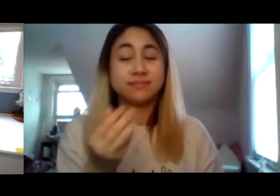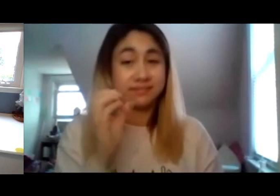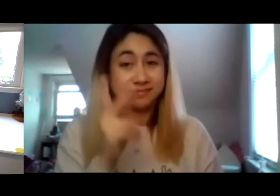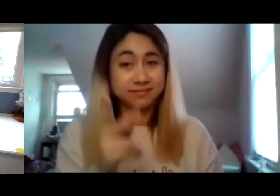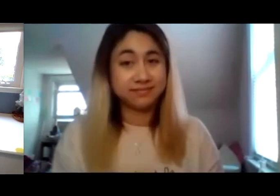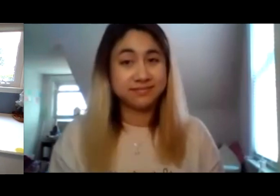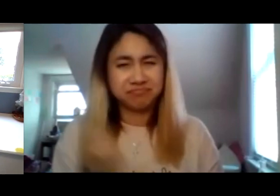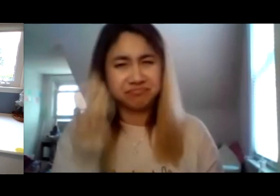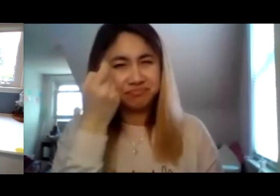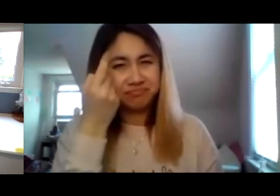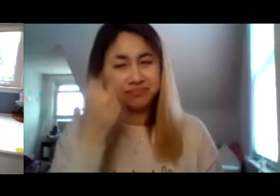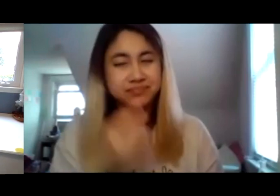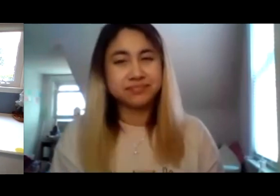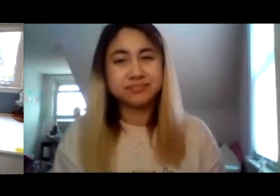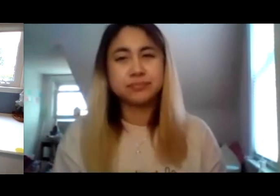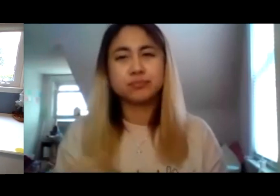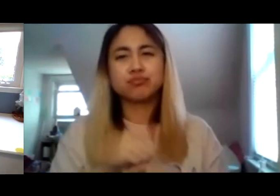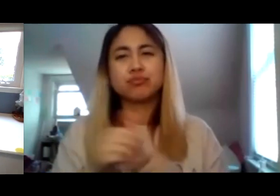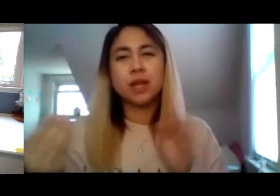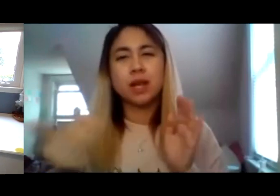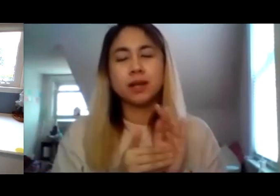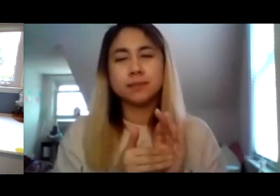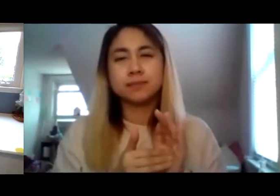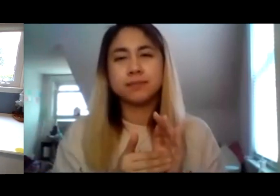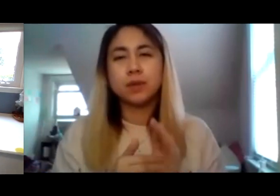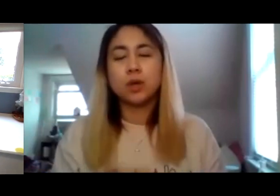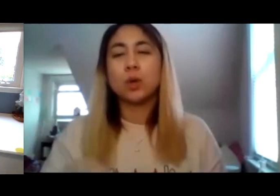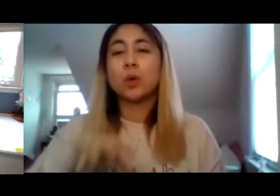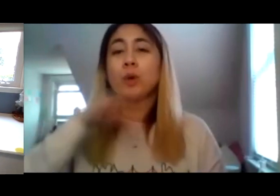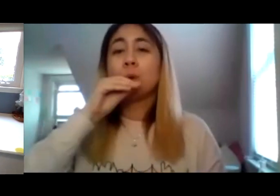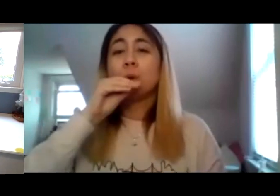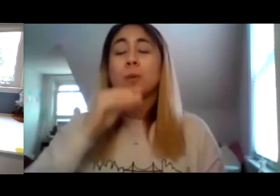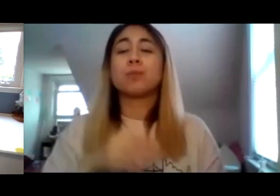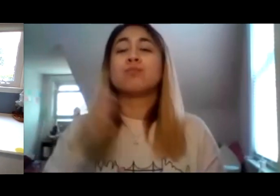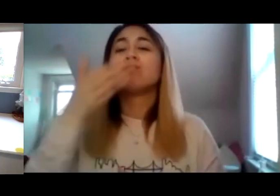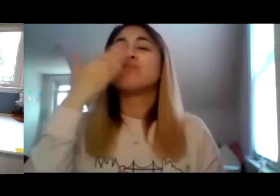Okay, so we can practice again. Deep breath in,